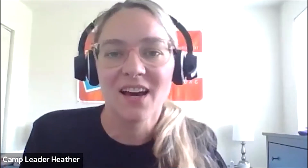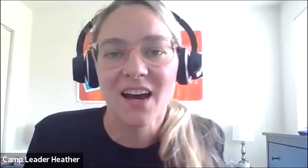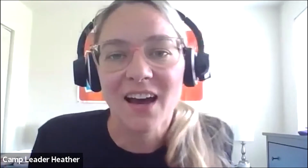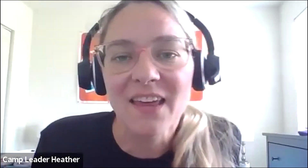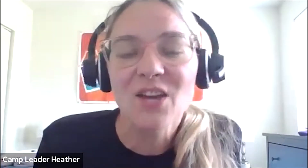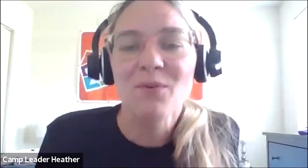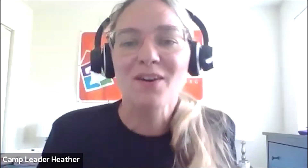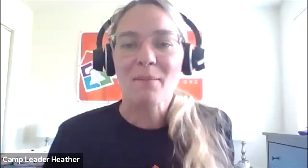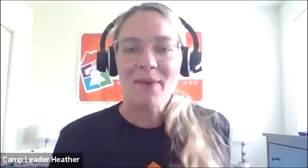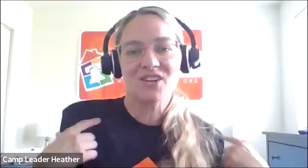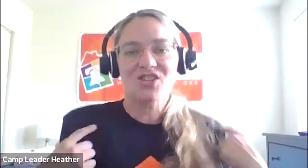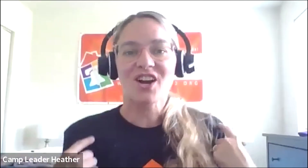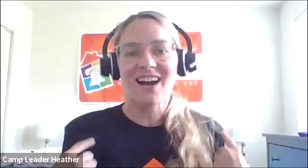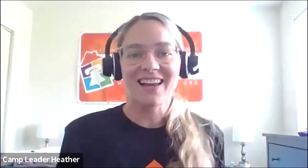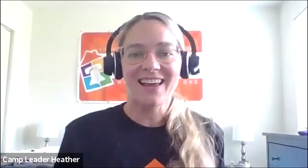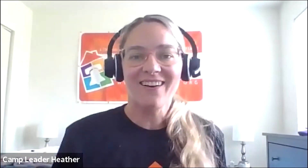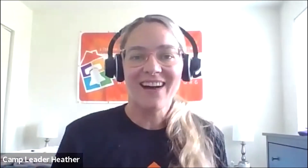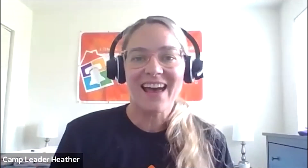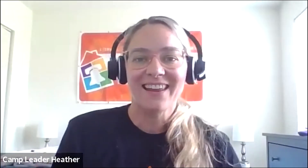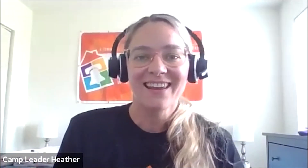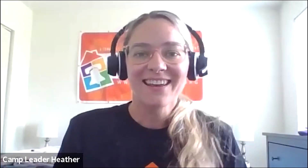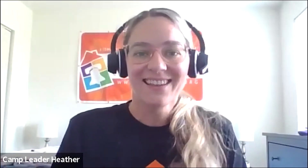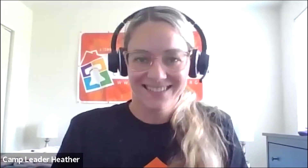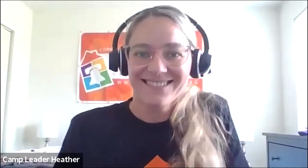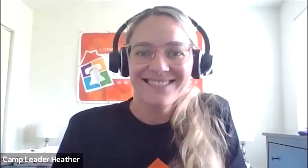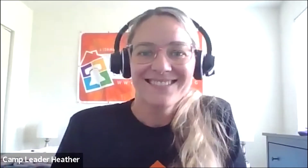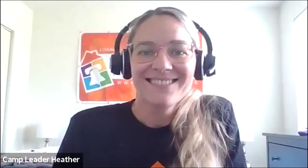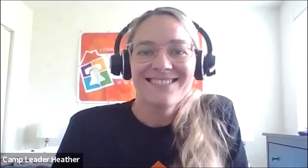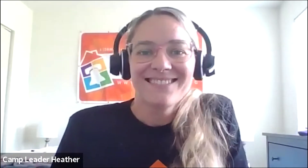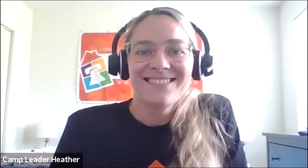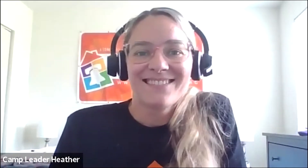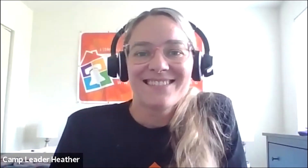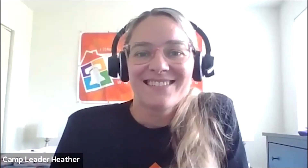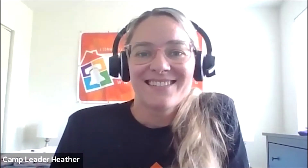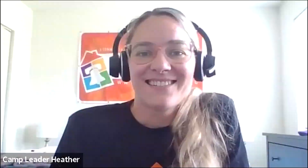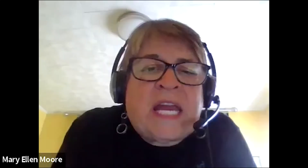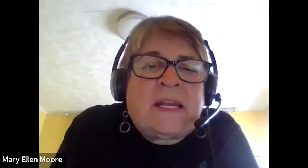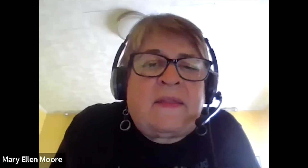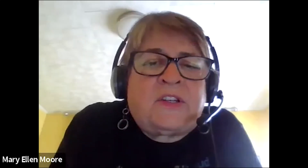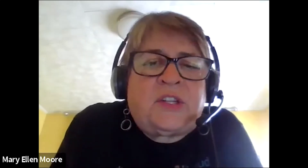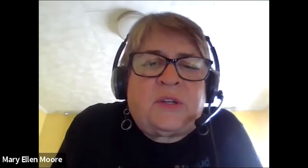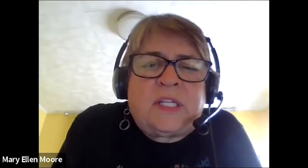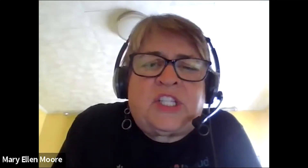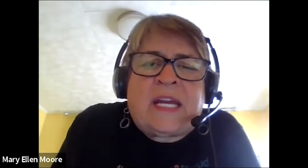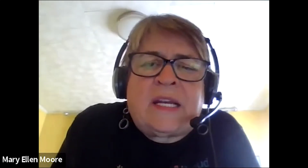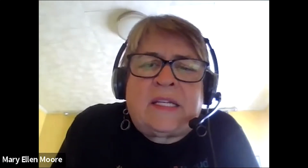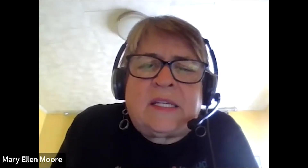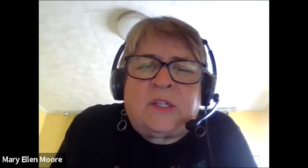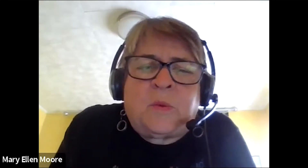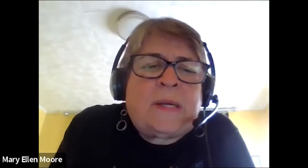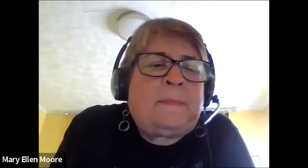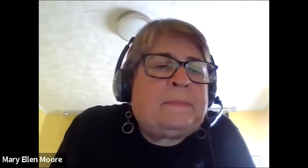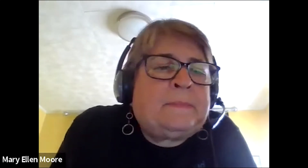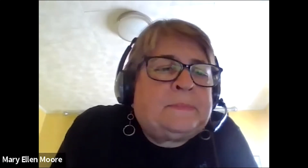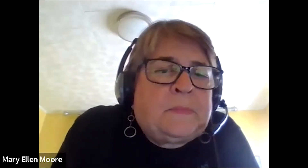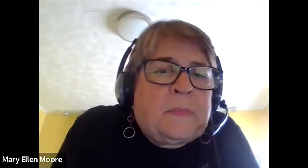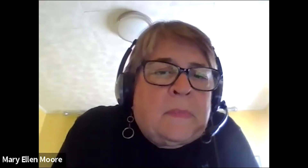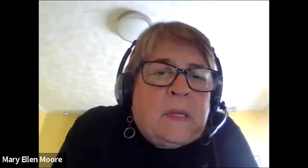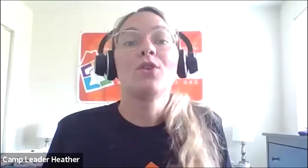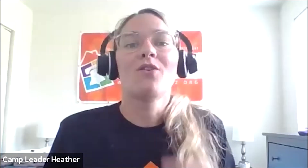I think you're wearing a pink shirt, honey. Go ahead. Right. And there's Jana there too. Did Jana do one? No.